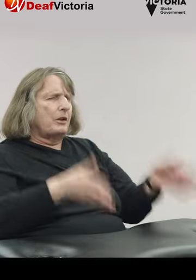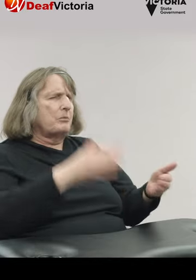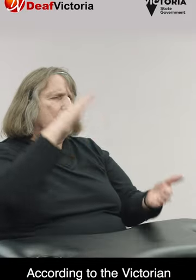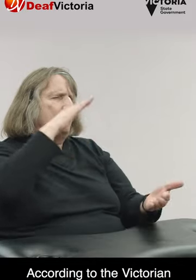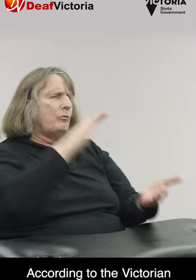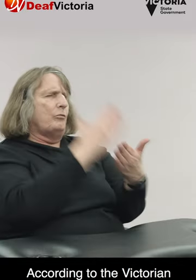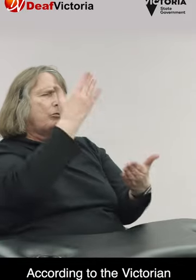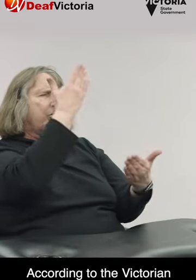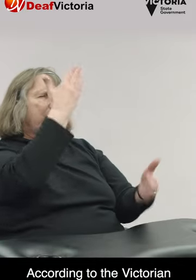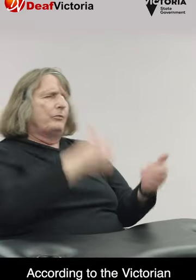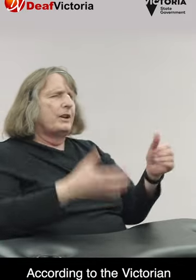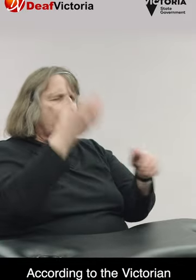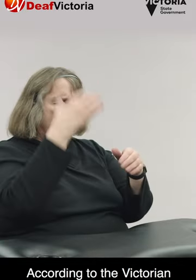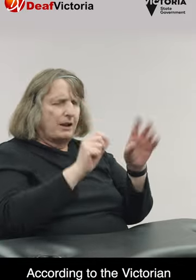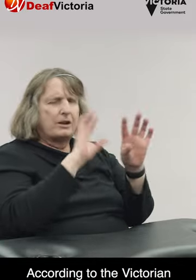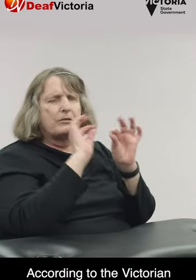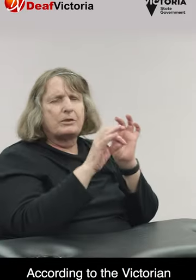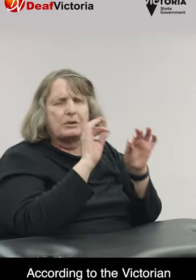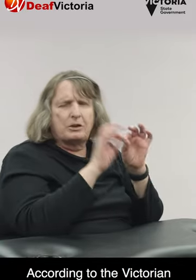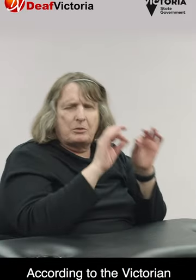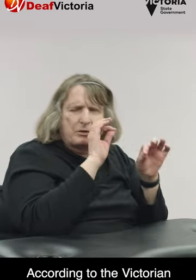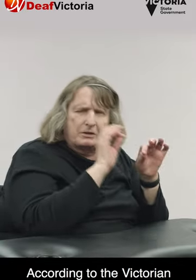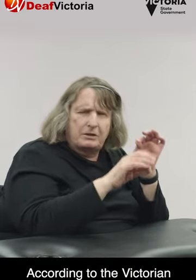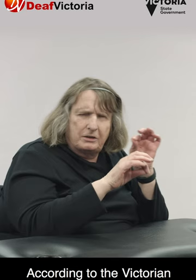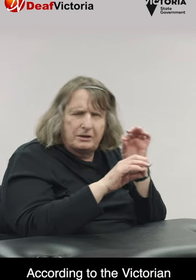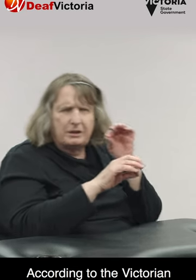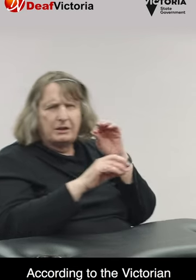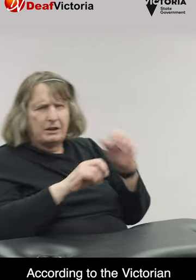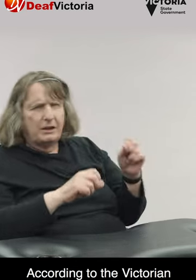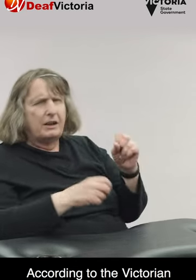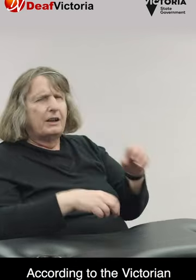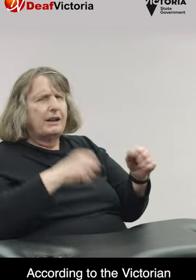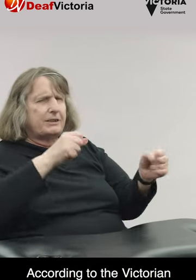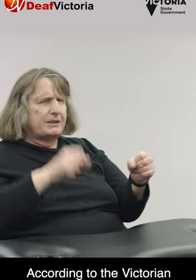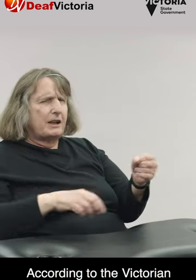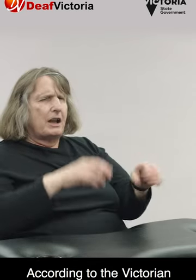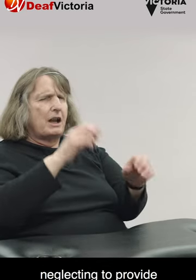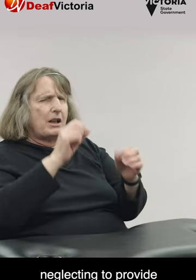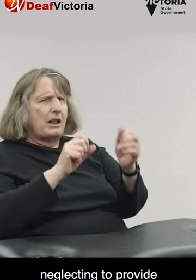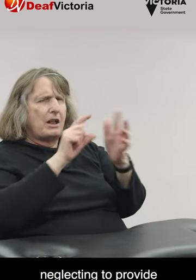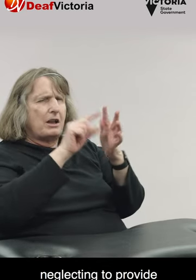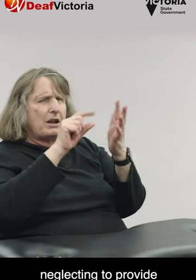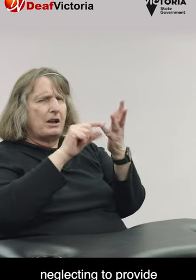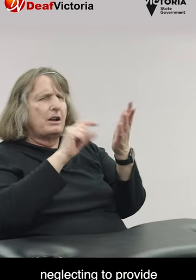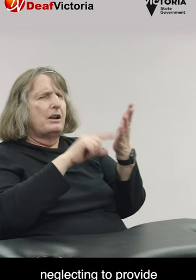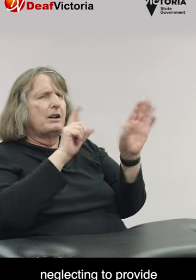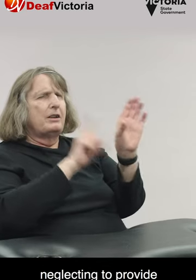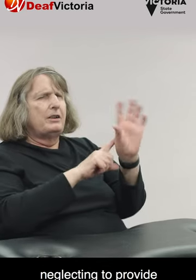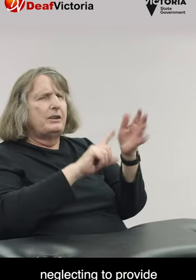According to the Victorian Equal Opportunities and Human Rights Commission, neglecting to provide patients adequate